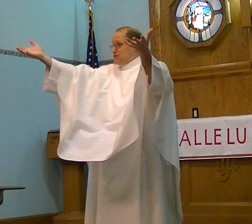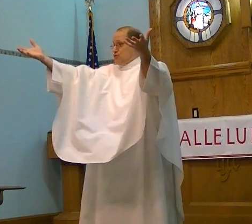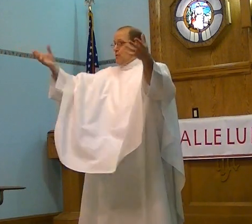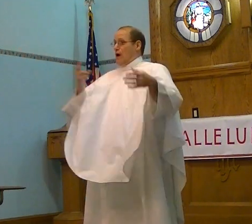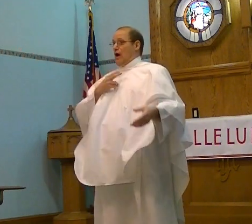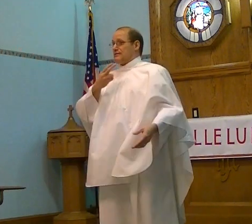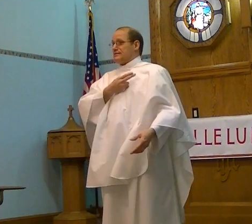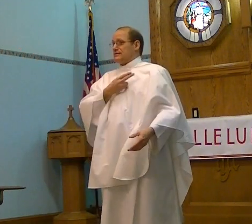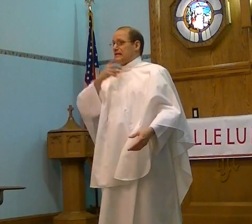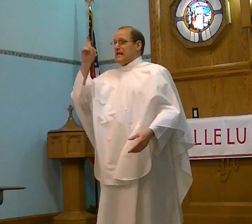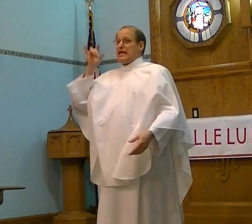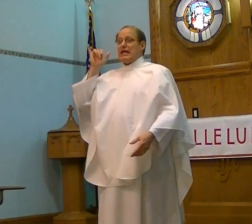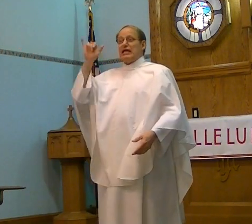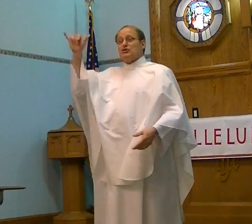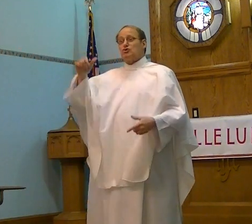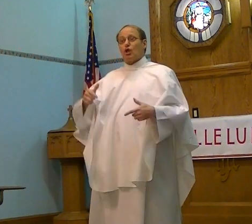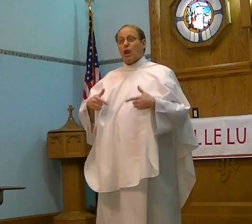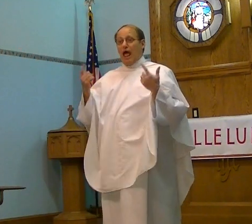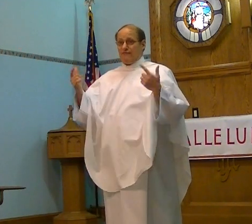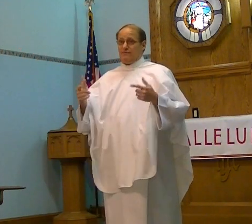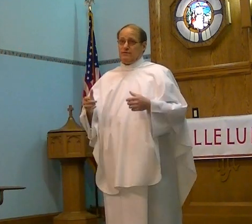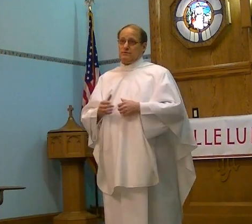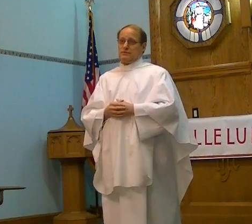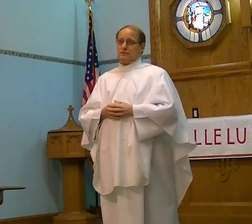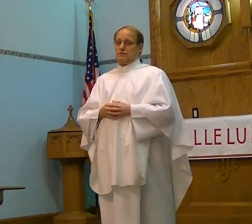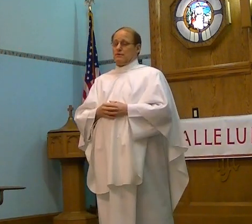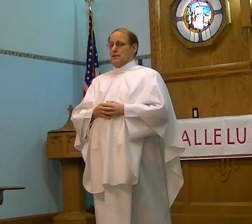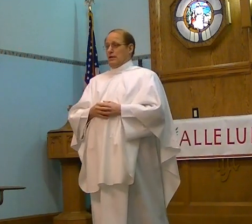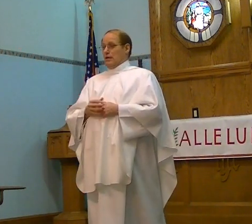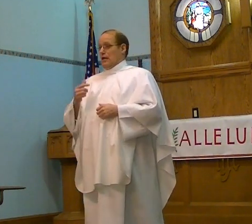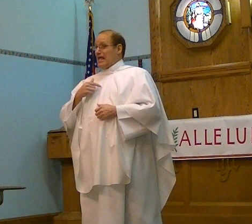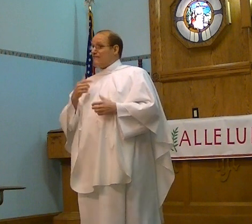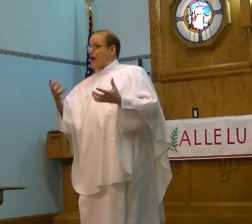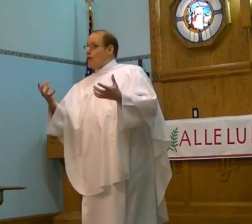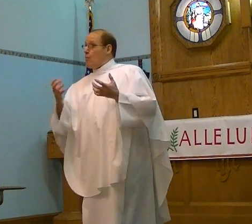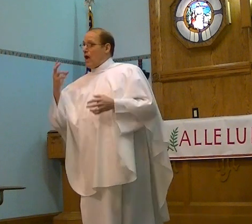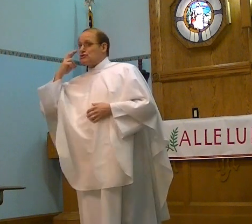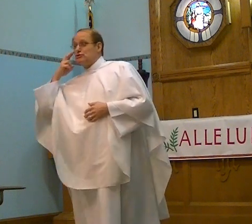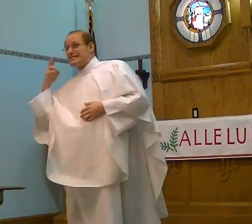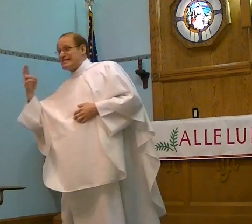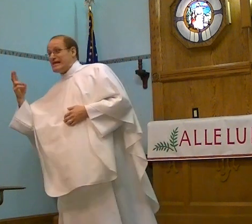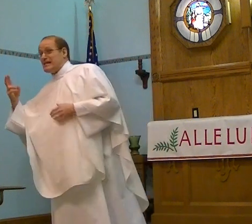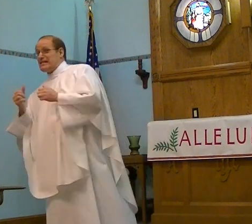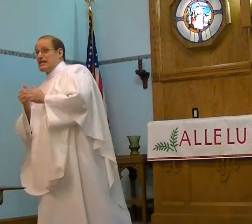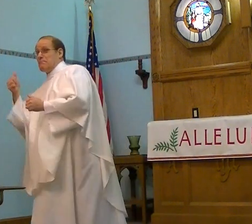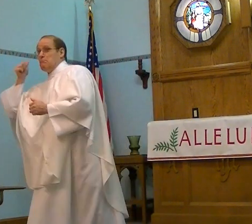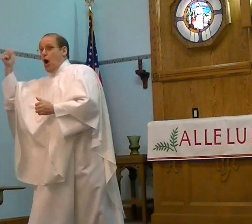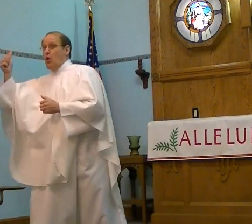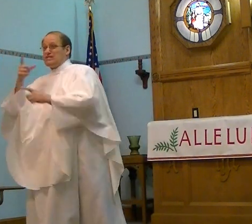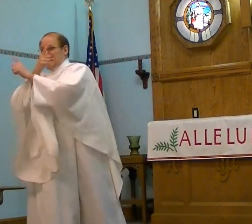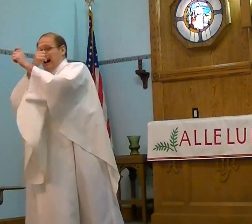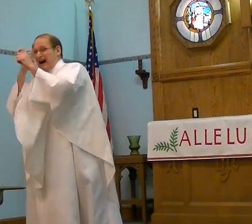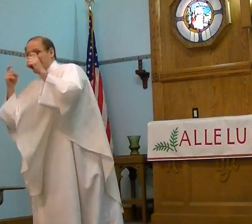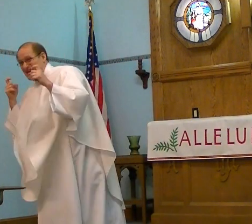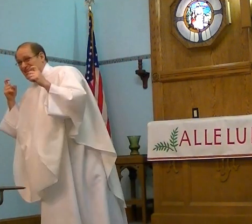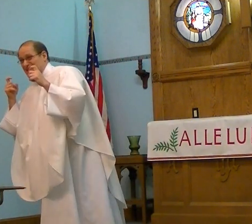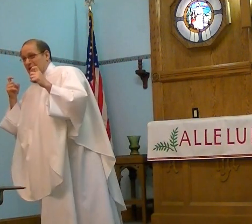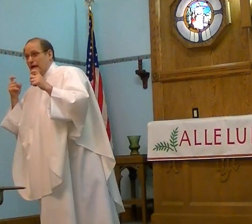to us eternal life. If I want to see the most ugly thing